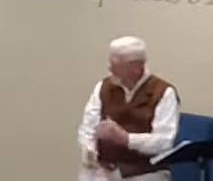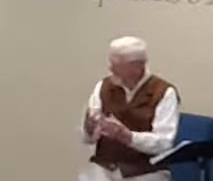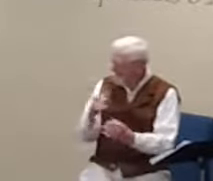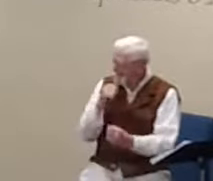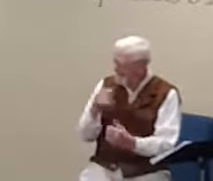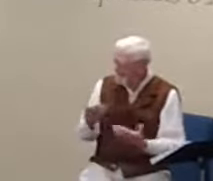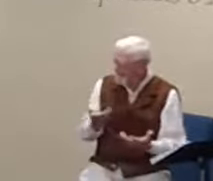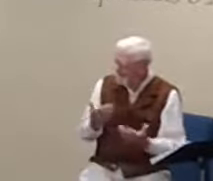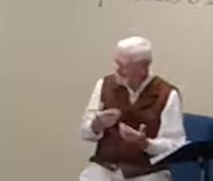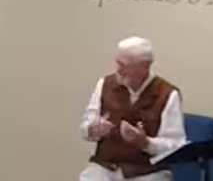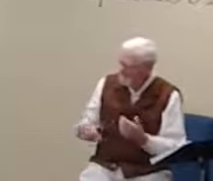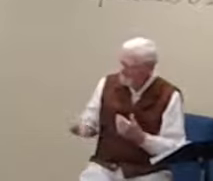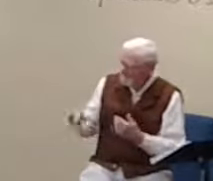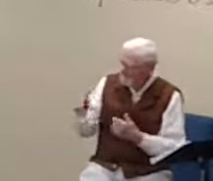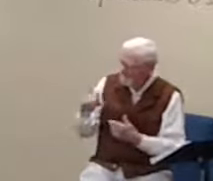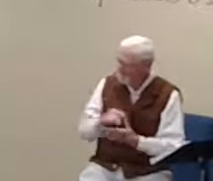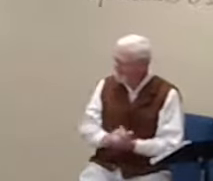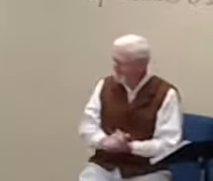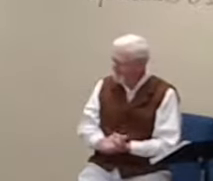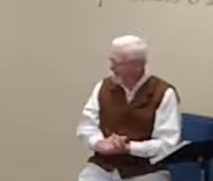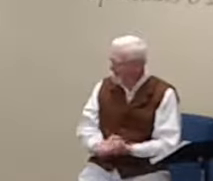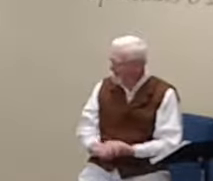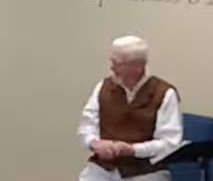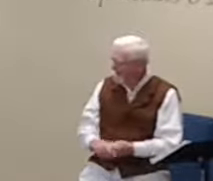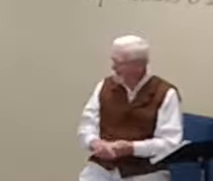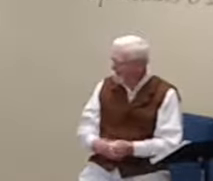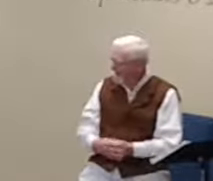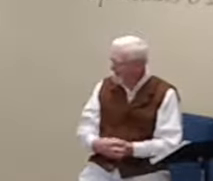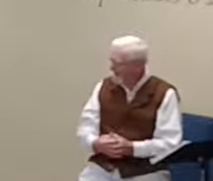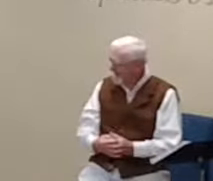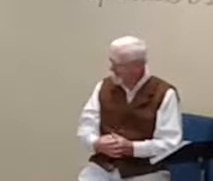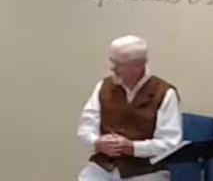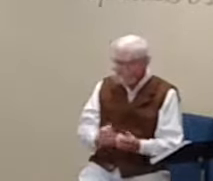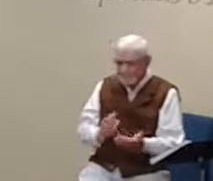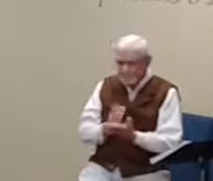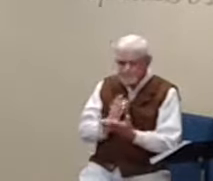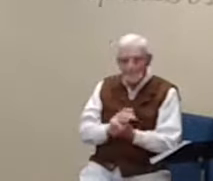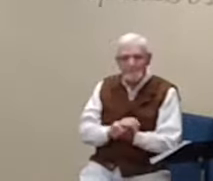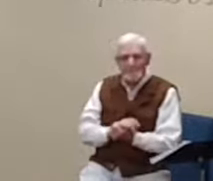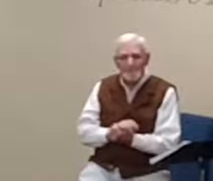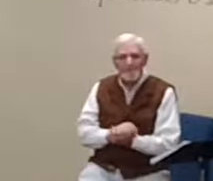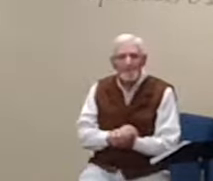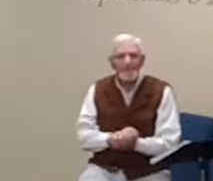while. For a reason. Yeah. Okay.